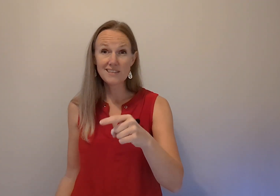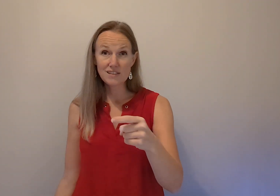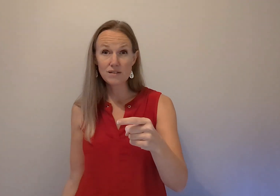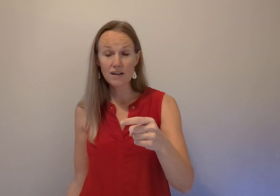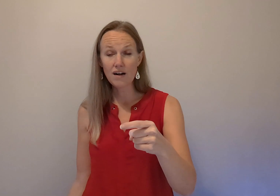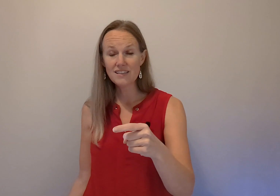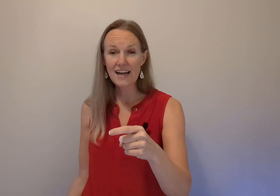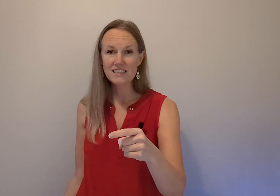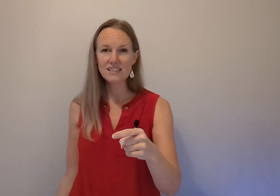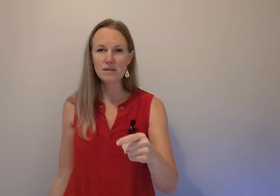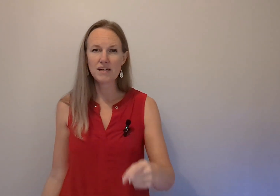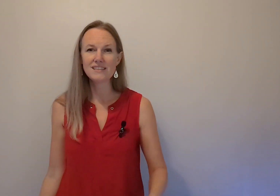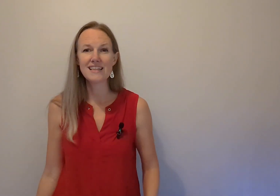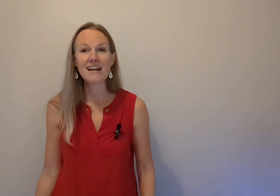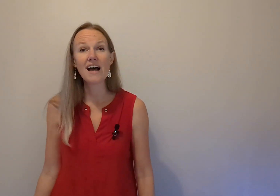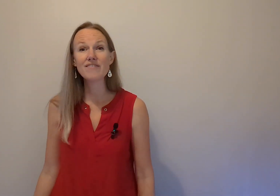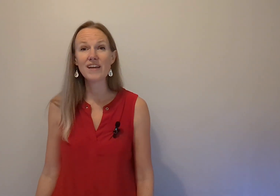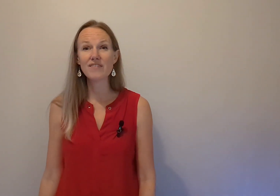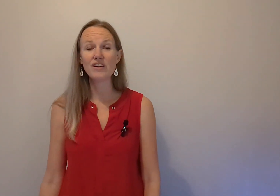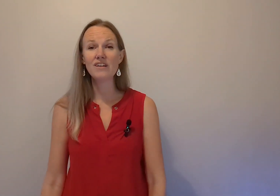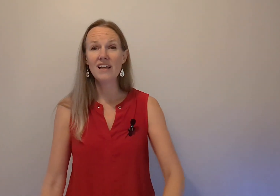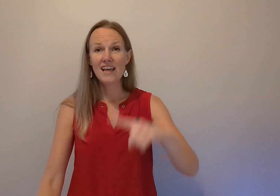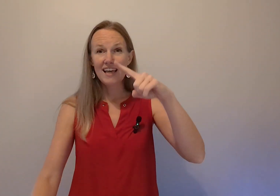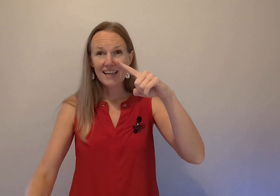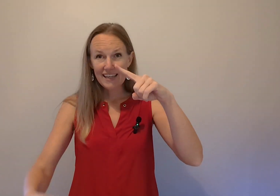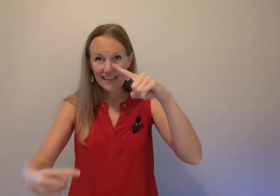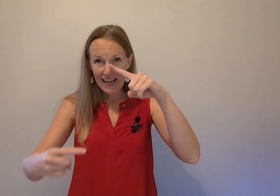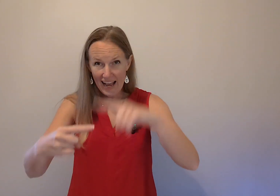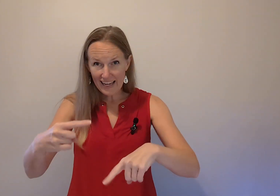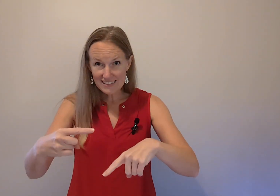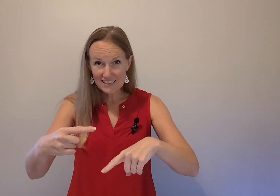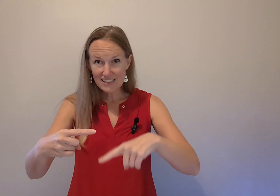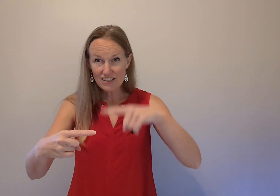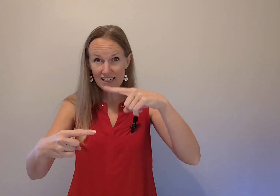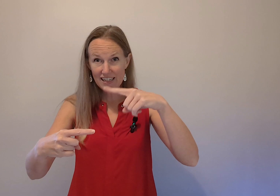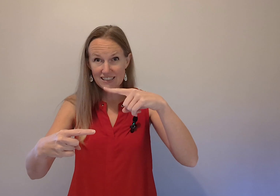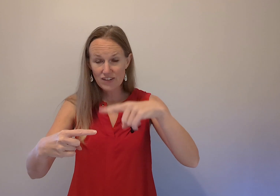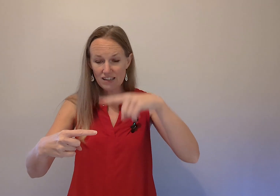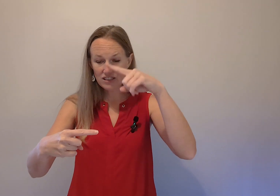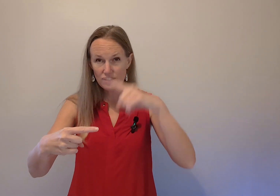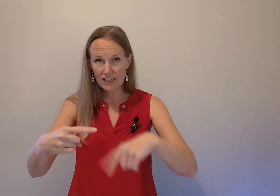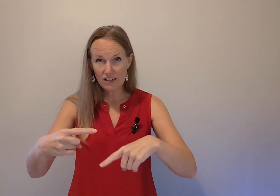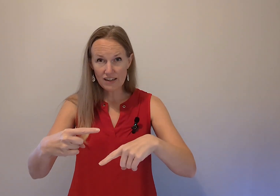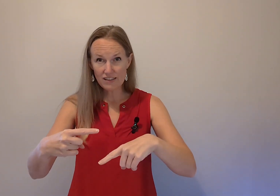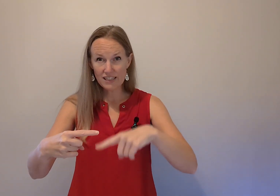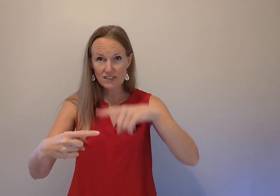because you're a call to action to someone else, and then unfaithful, can't, your index finger is striking your other index